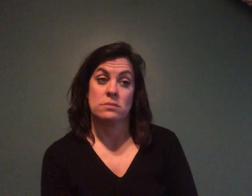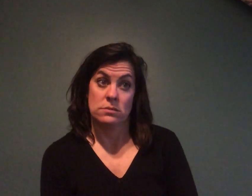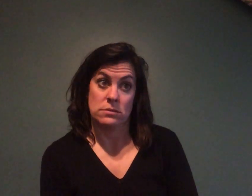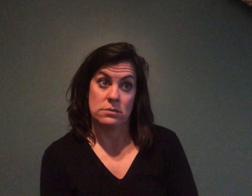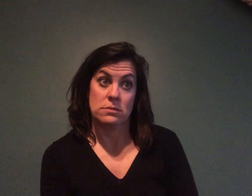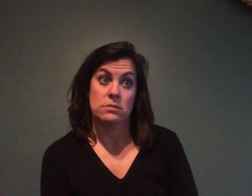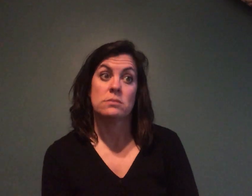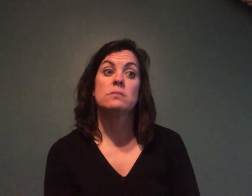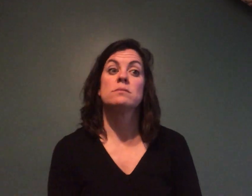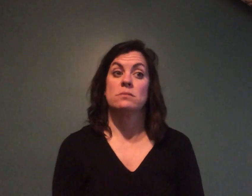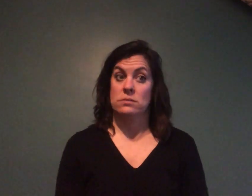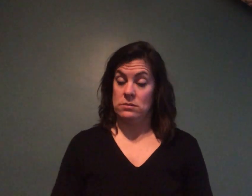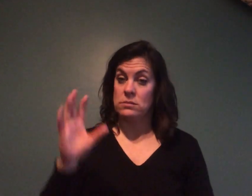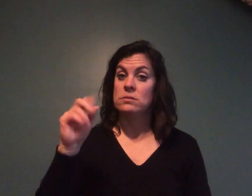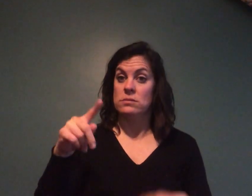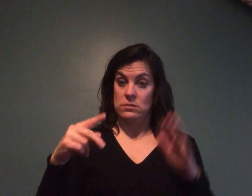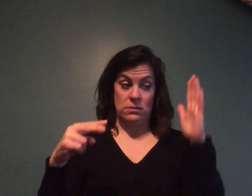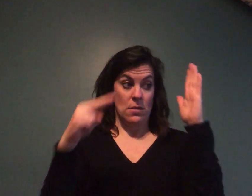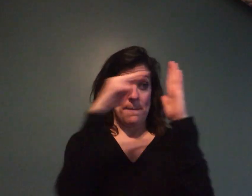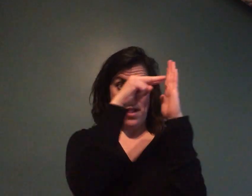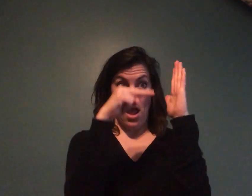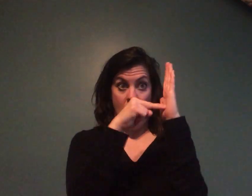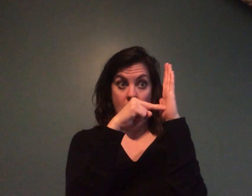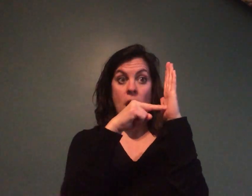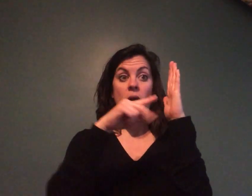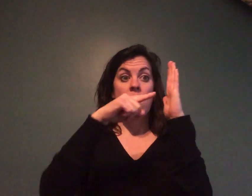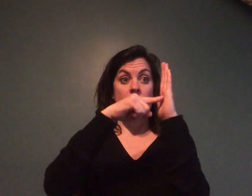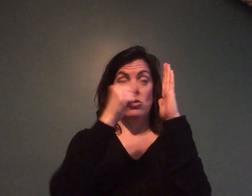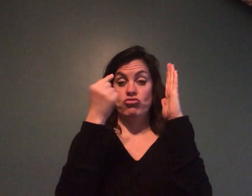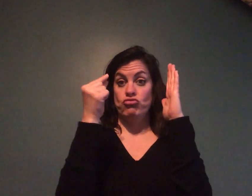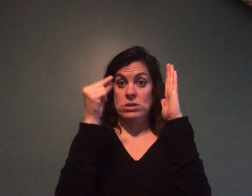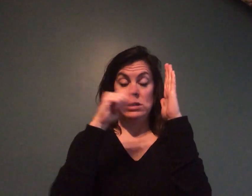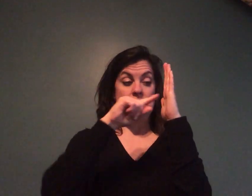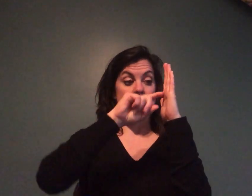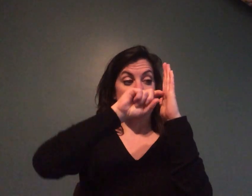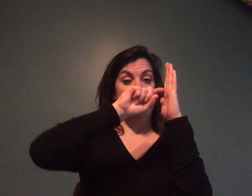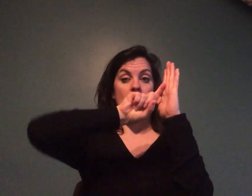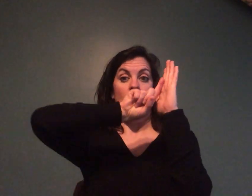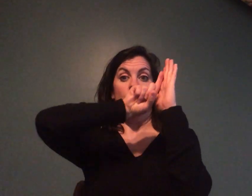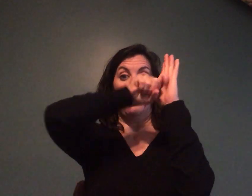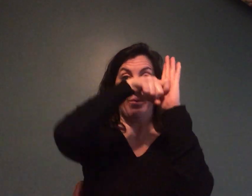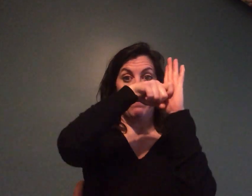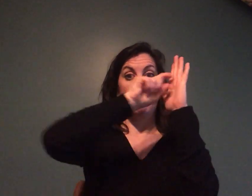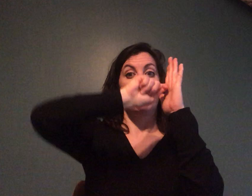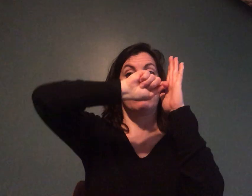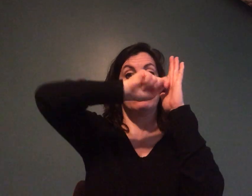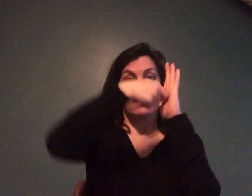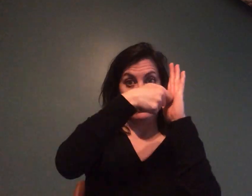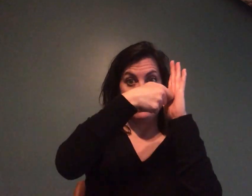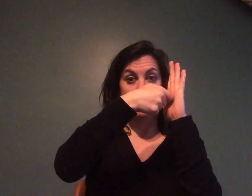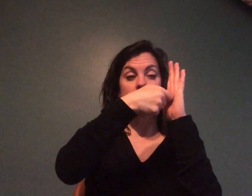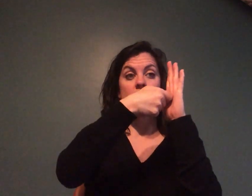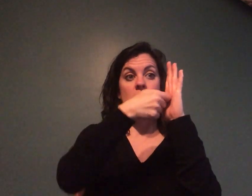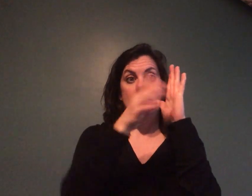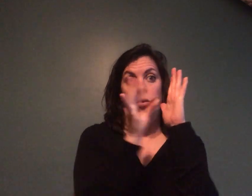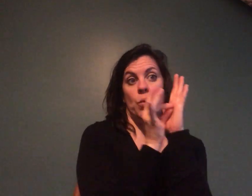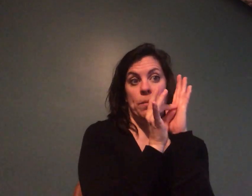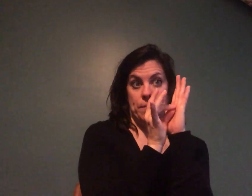which I'm hoping I can find one, and I can't find one, okay, we will see the greenie putting them all